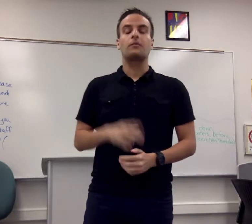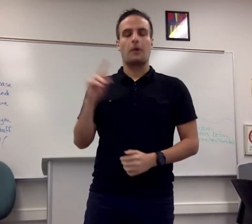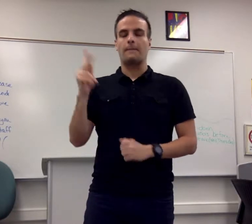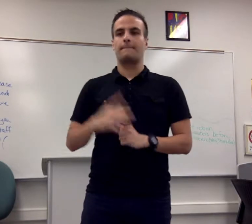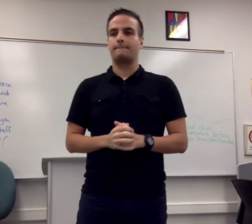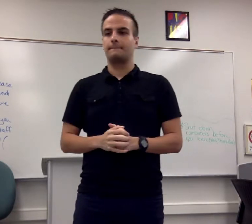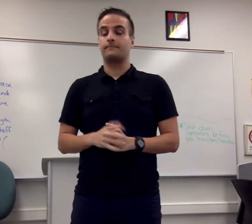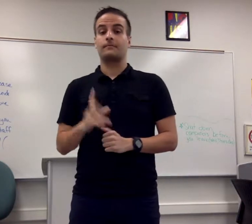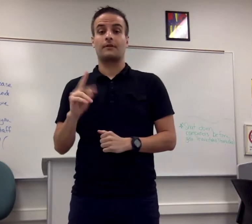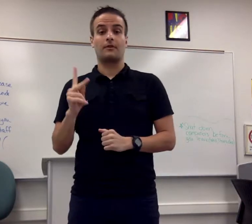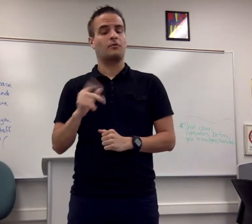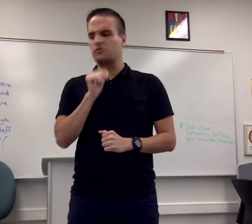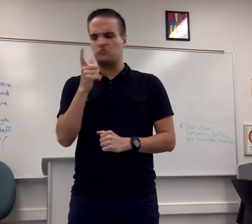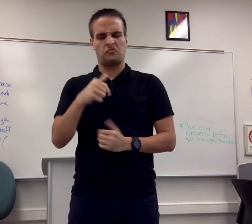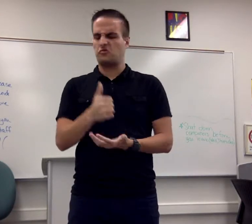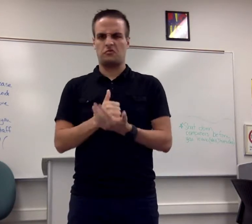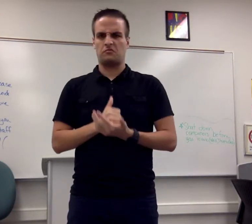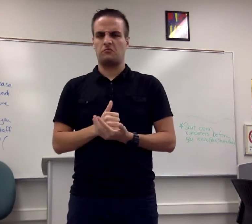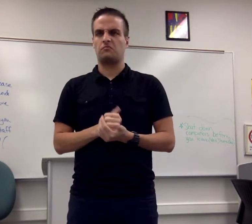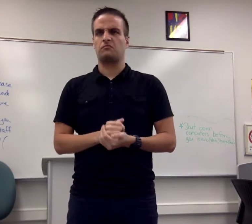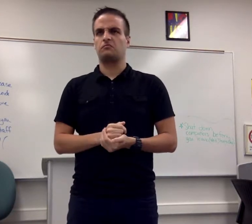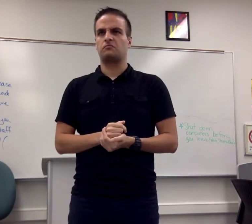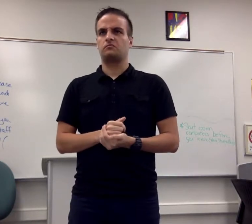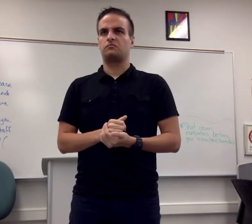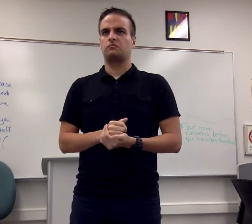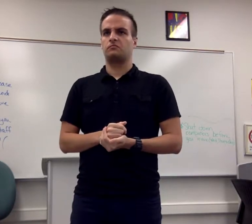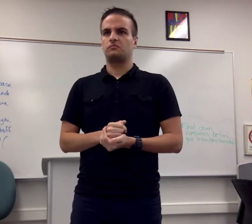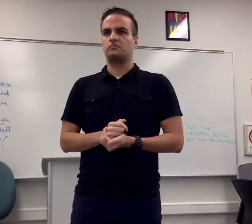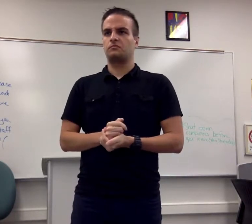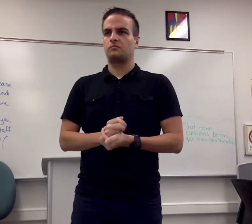Okay, she doesn't need help. She's still typing.